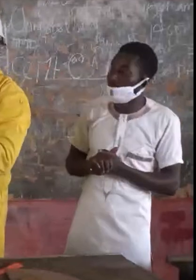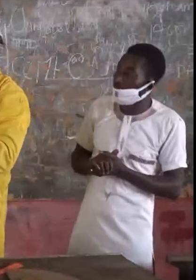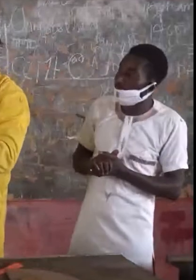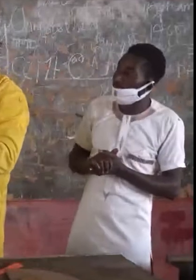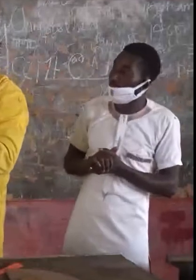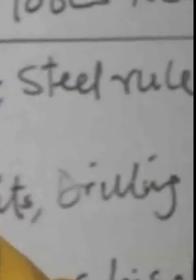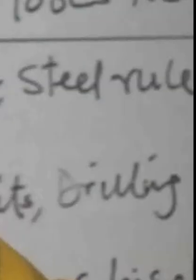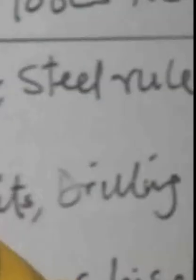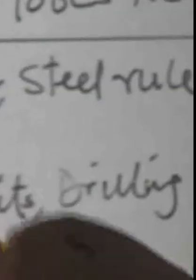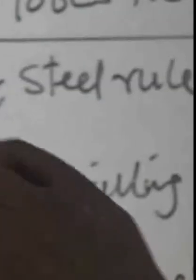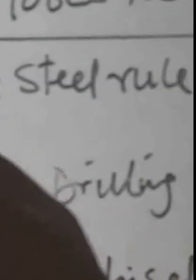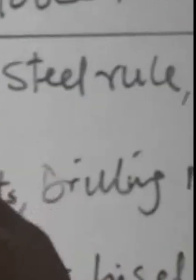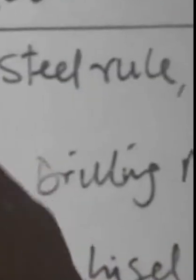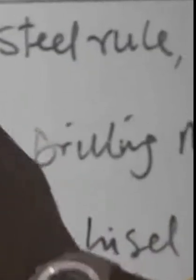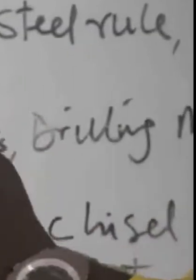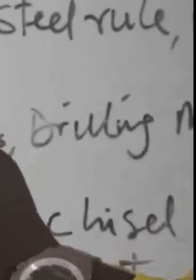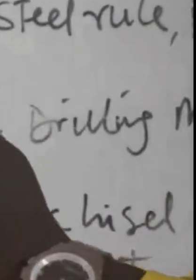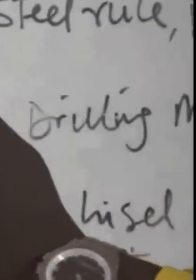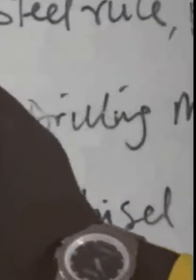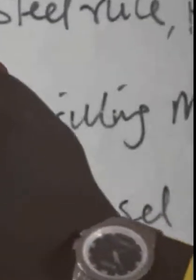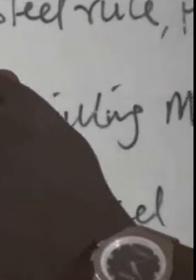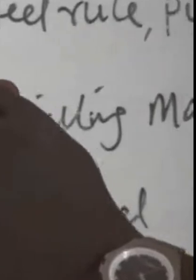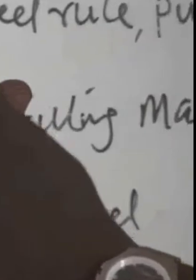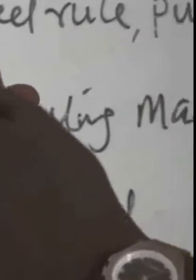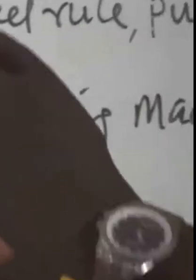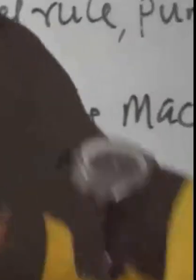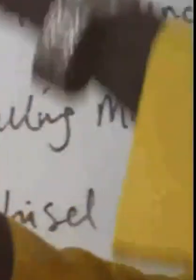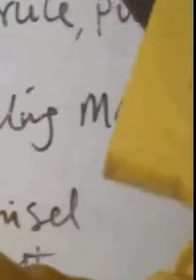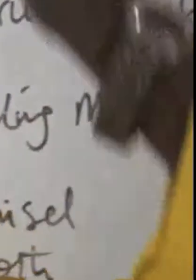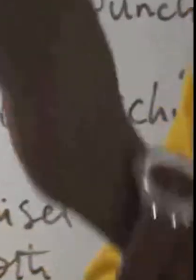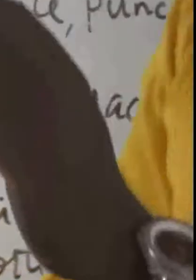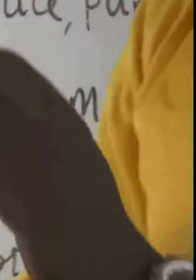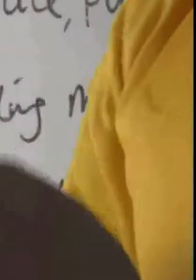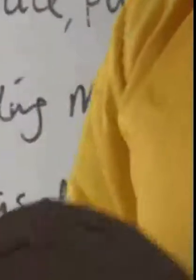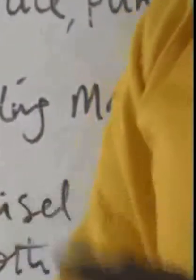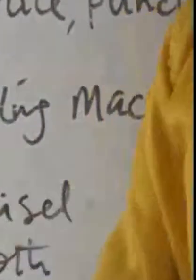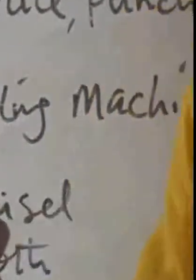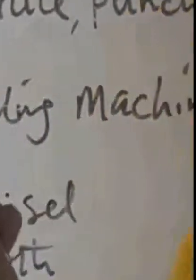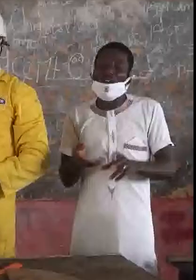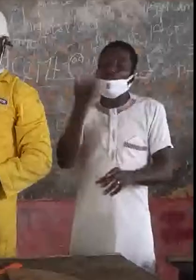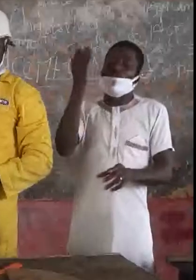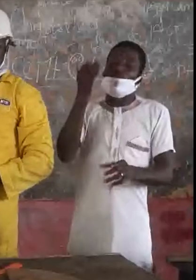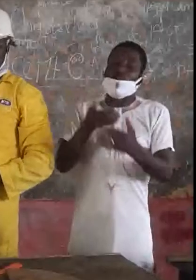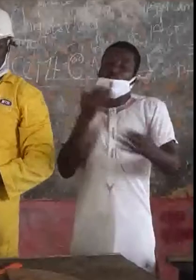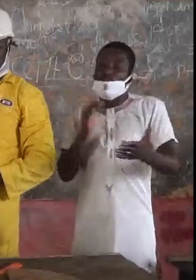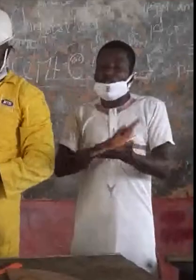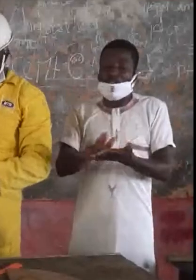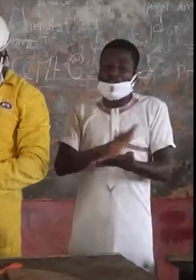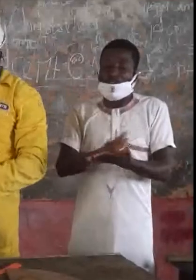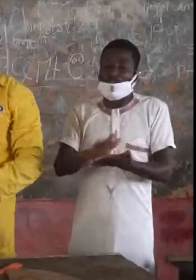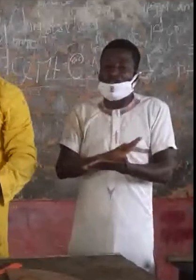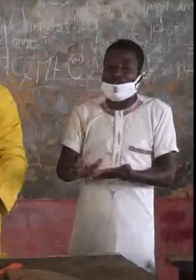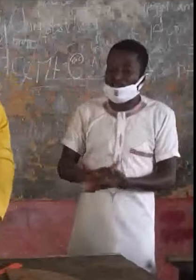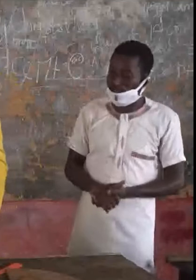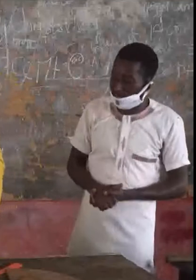We chain drill to be able to chisel this part off before filing.